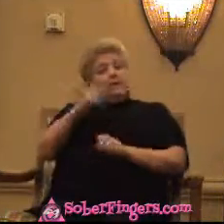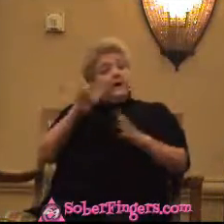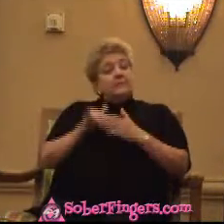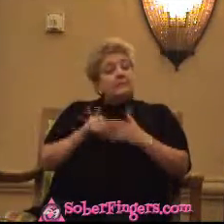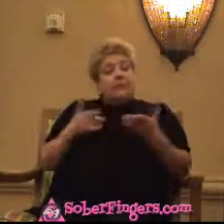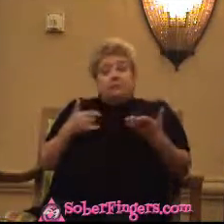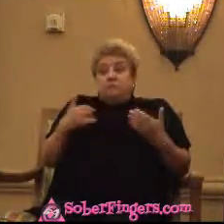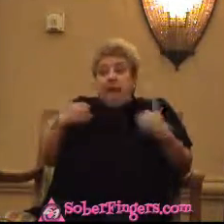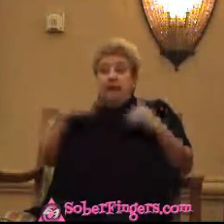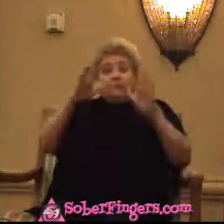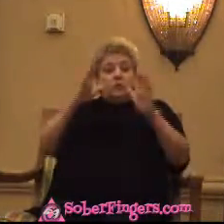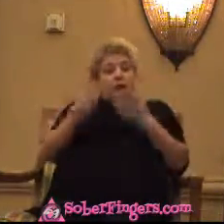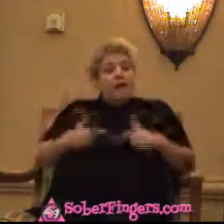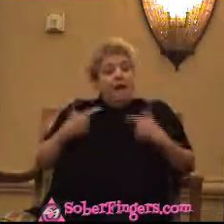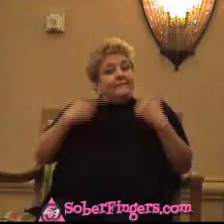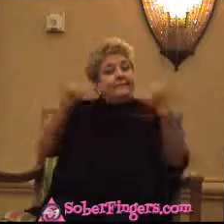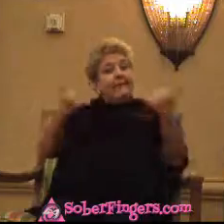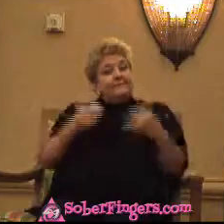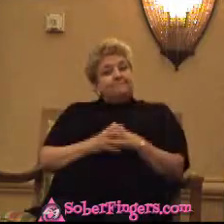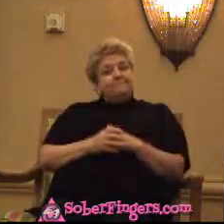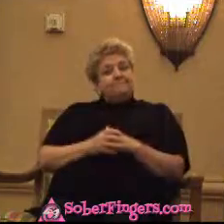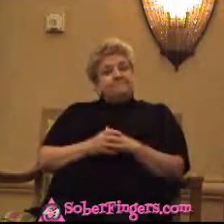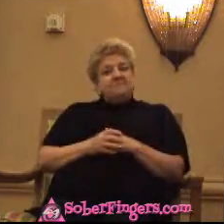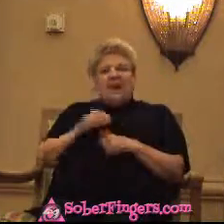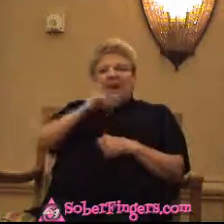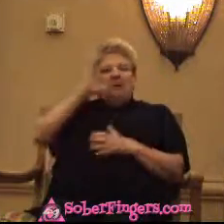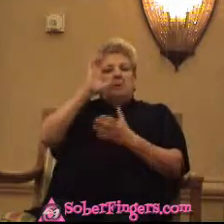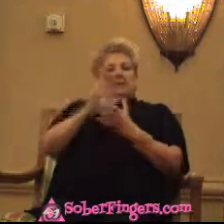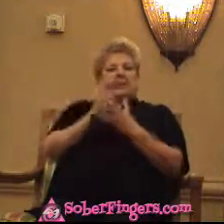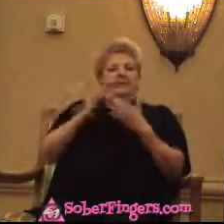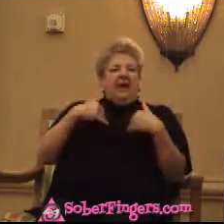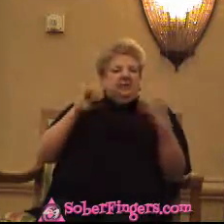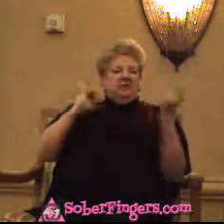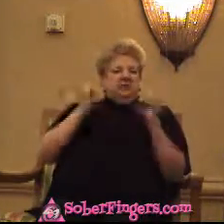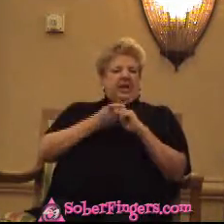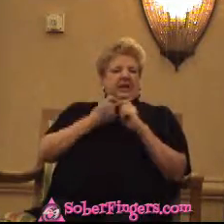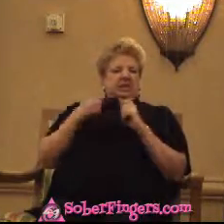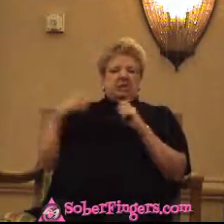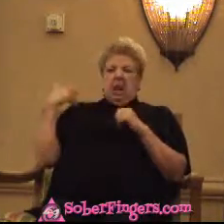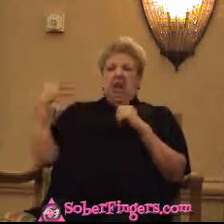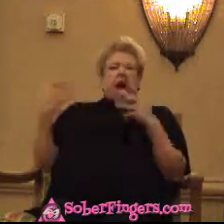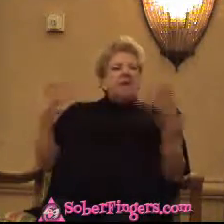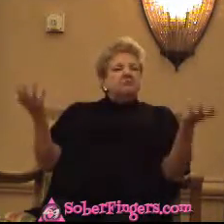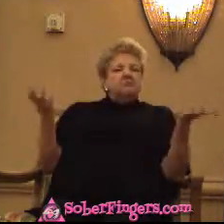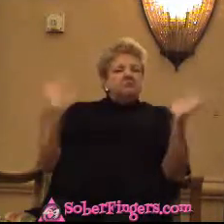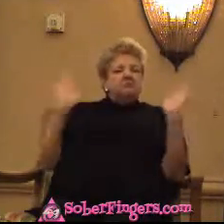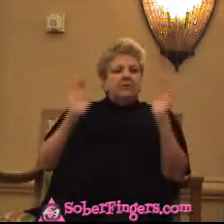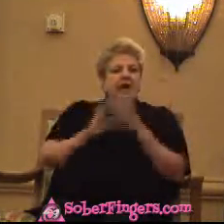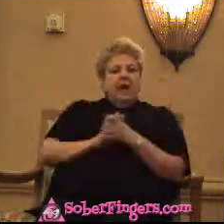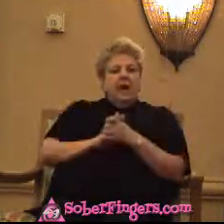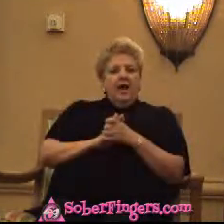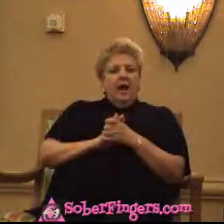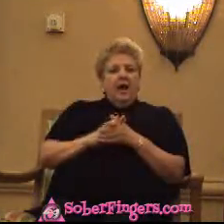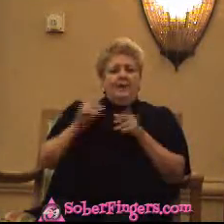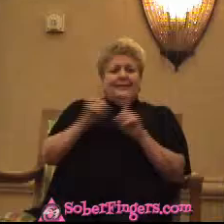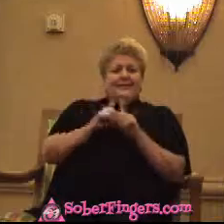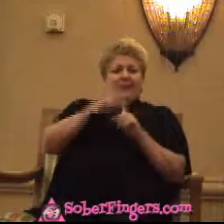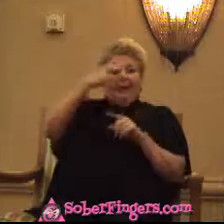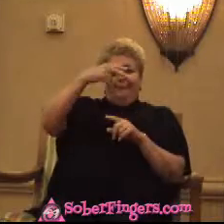great life today. I don't believe that I've changed that much. I think I'm the same idiot that I was when I got here. I'll tell you what's